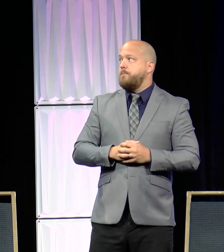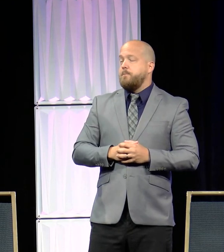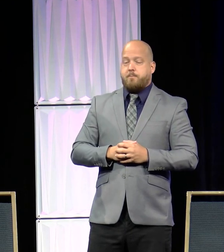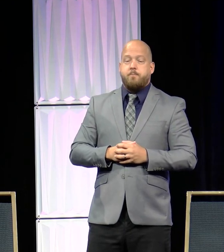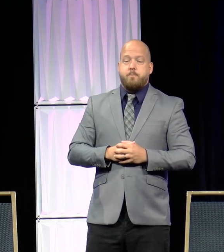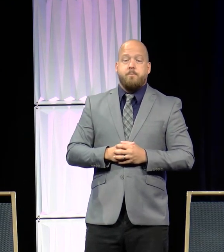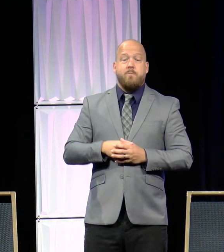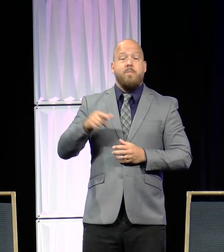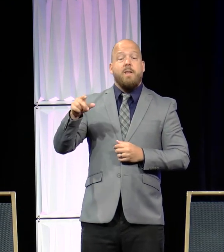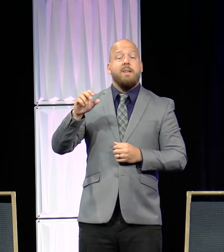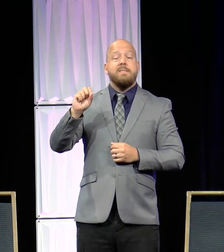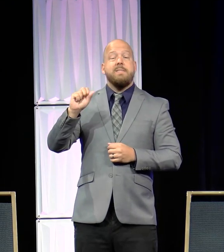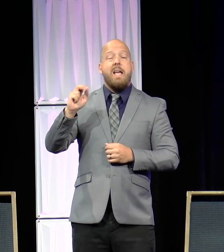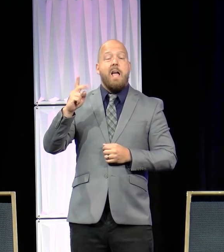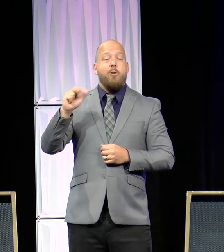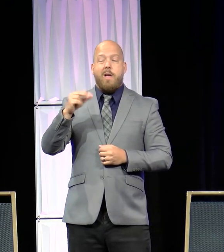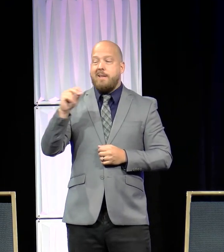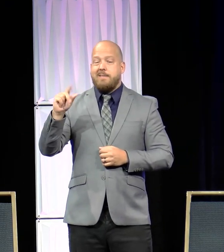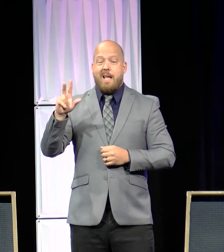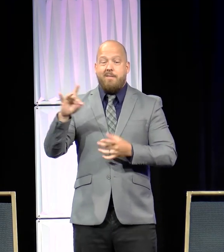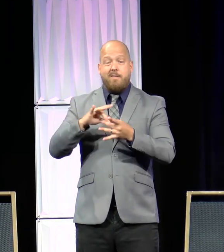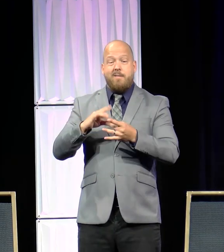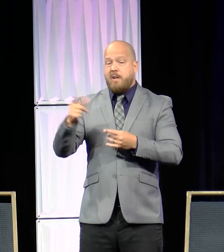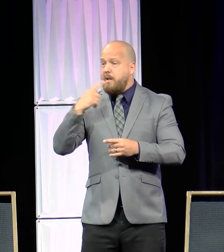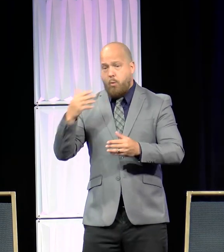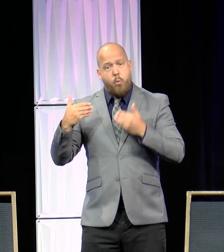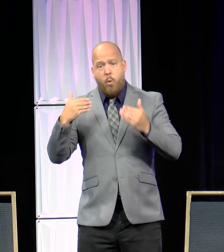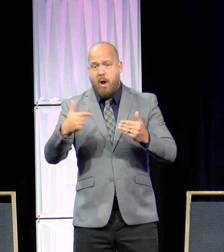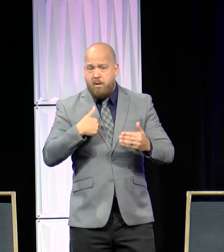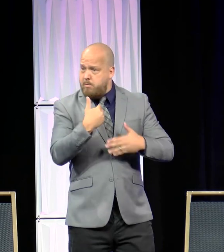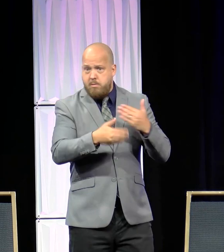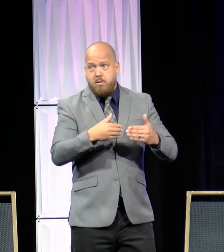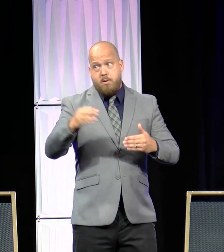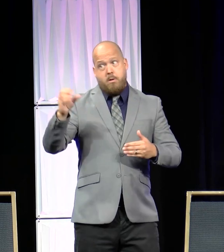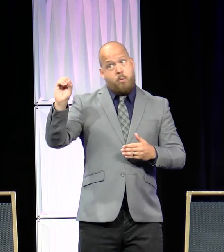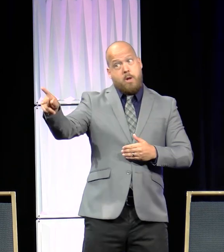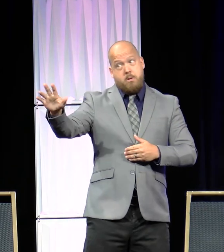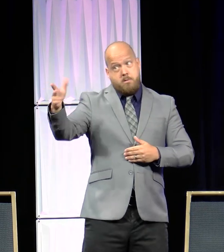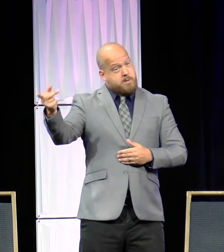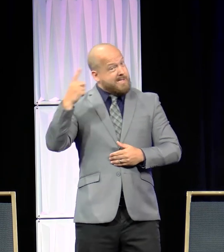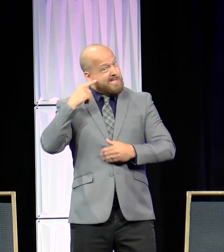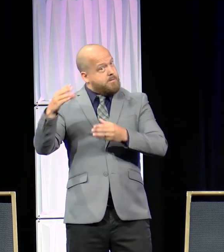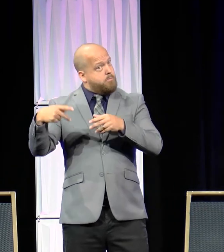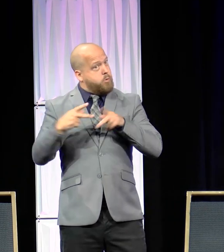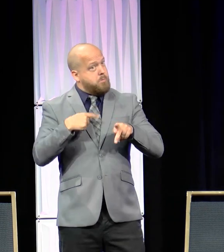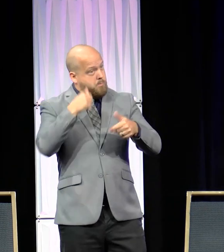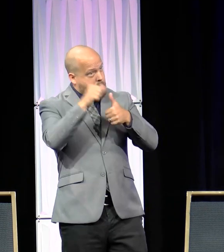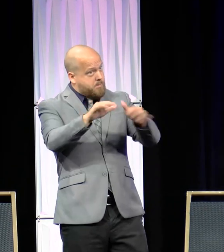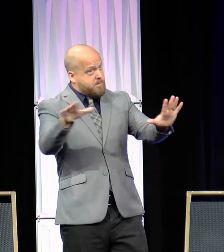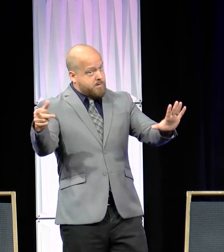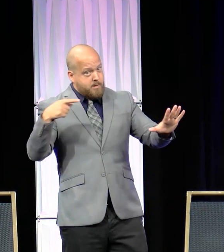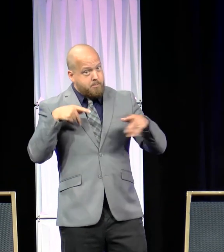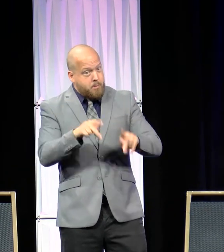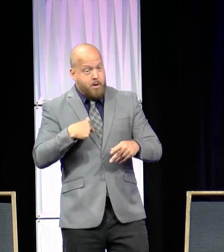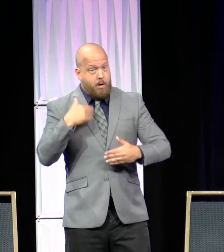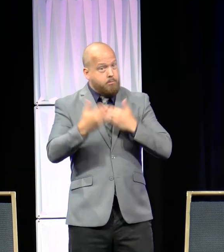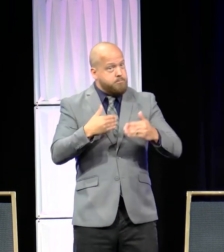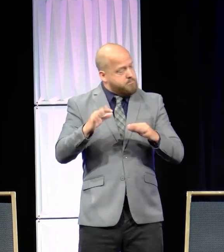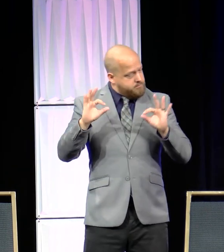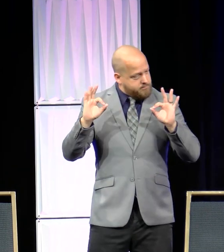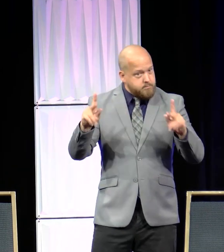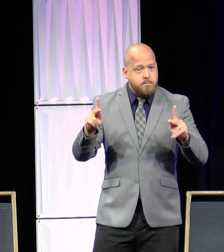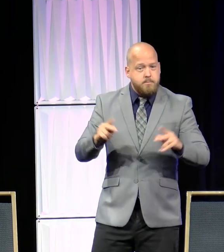David said, go for it, man. I got to talk about sisters, right? I was speaking to Beth Ritchie yesterday on the phone, and she